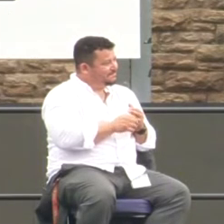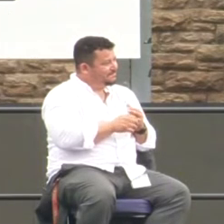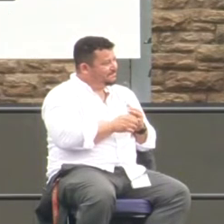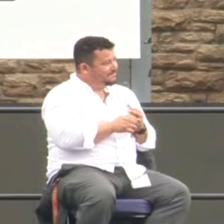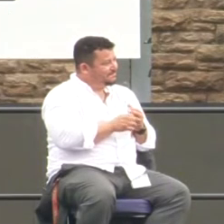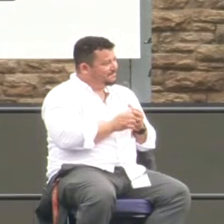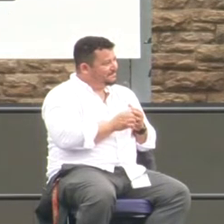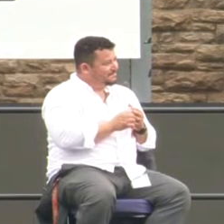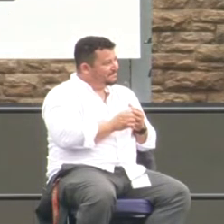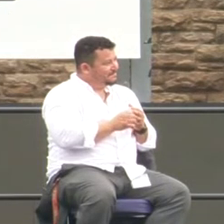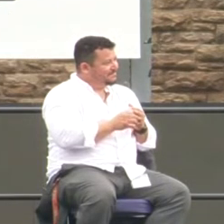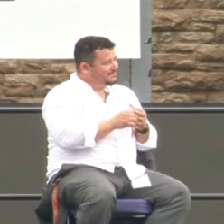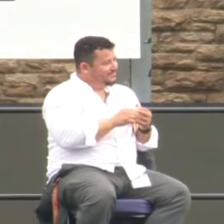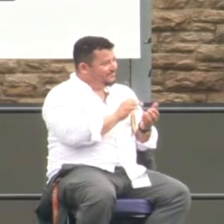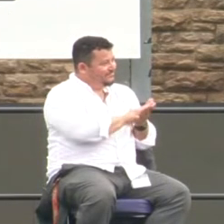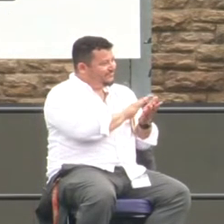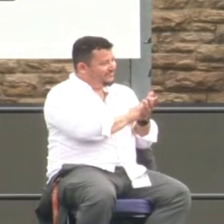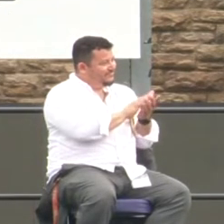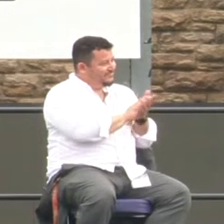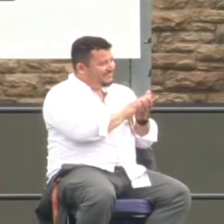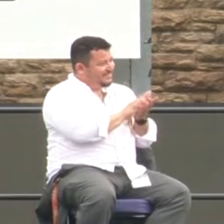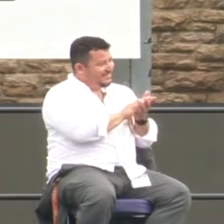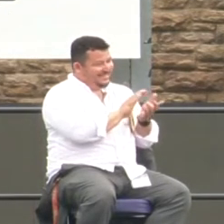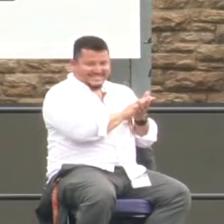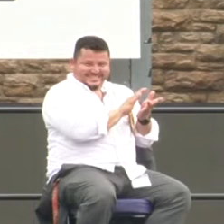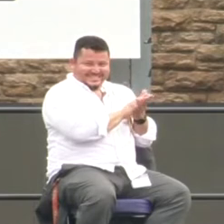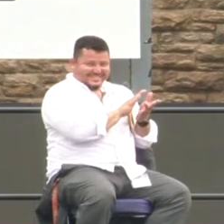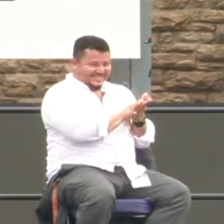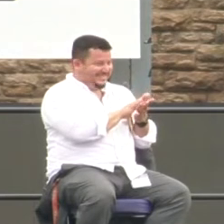Sophie Rose Kanyethe.